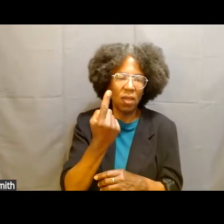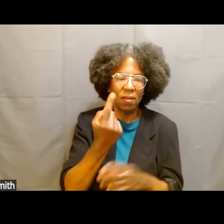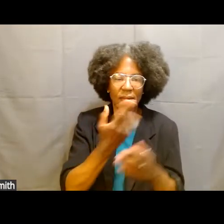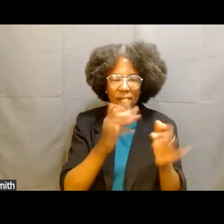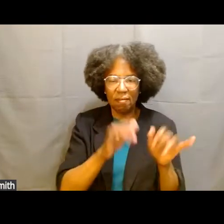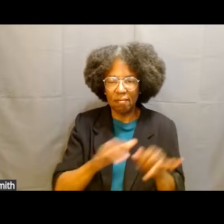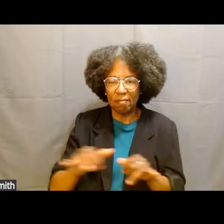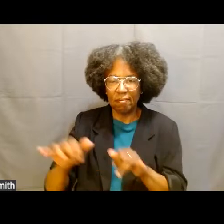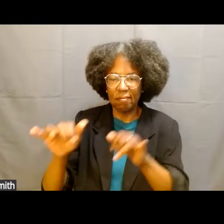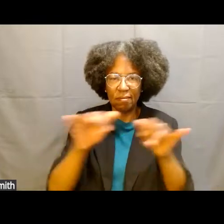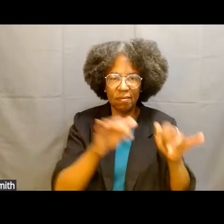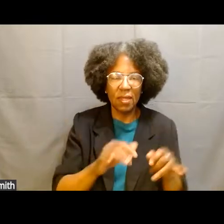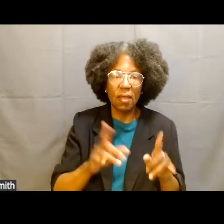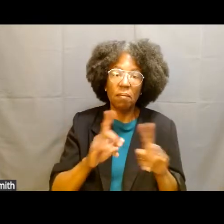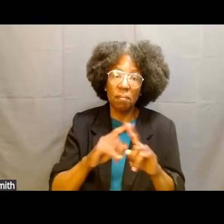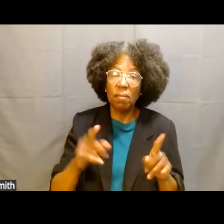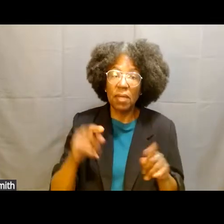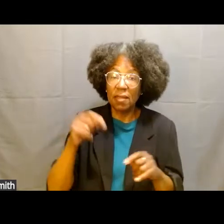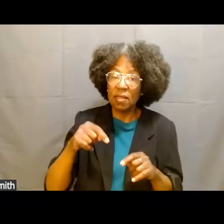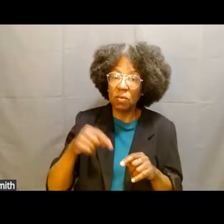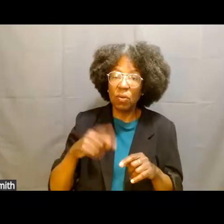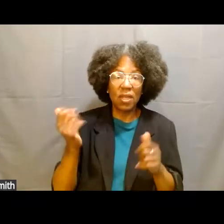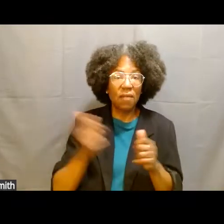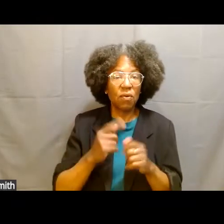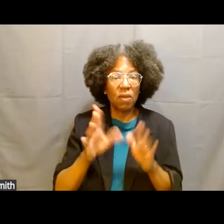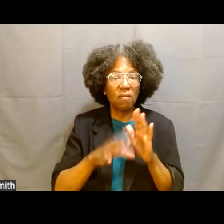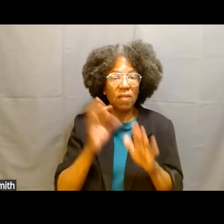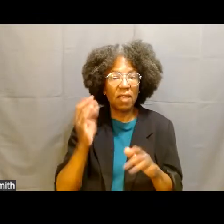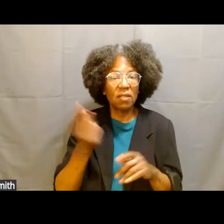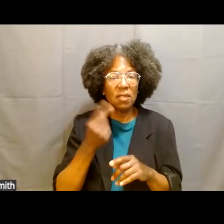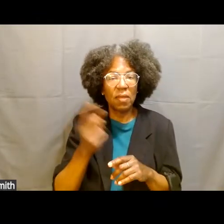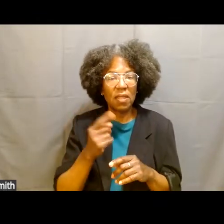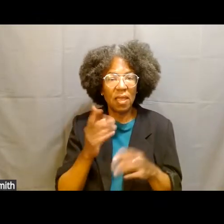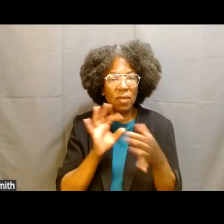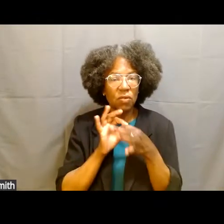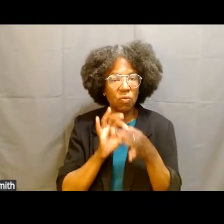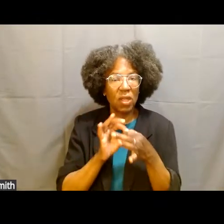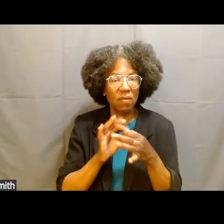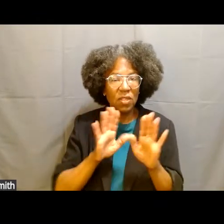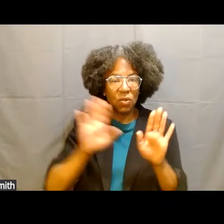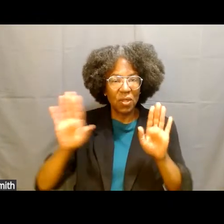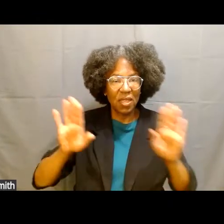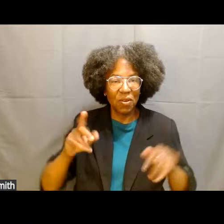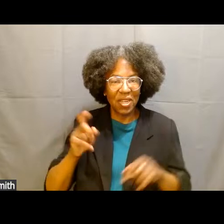think everyone was able to find something that was relevant to their needs. So good job.